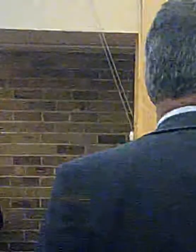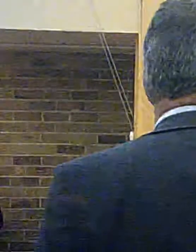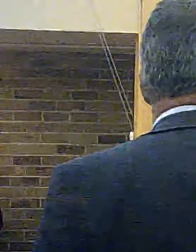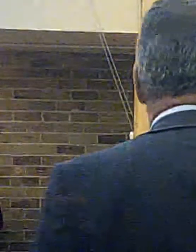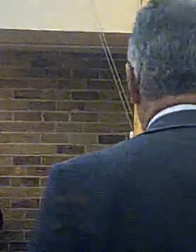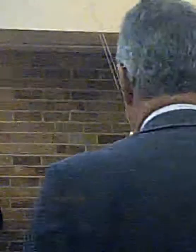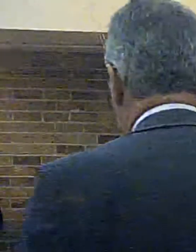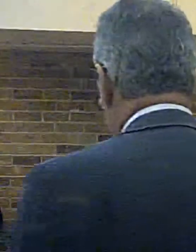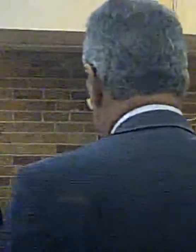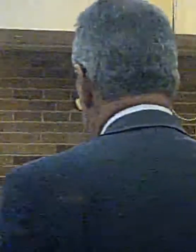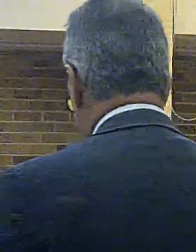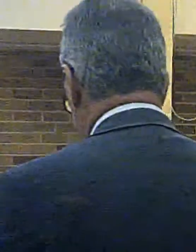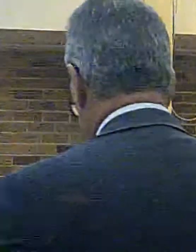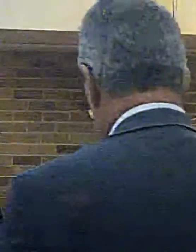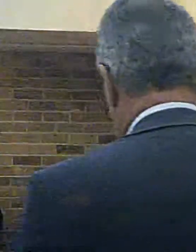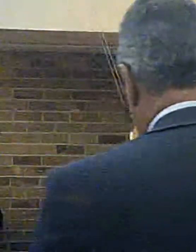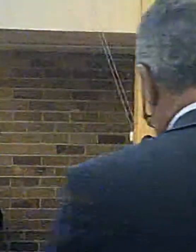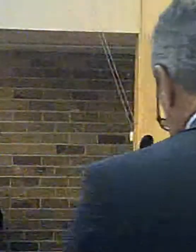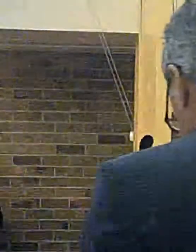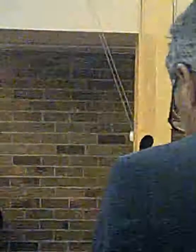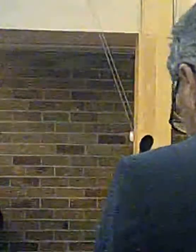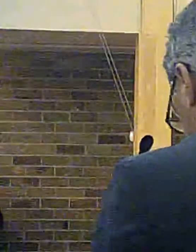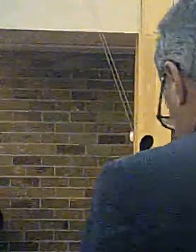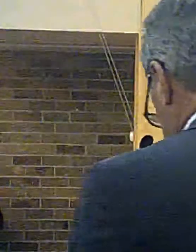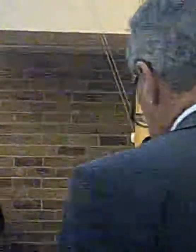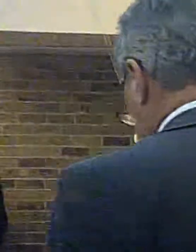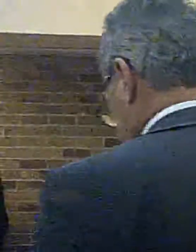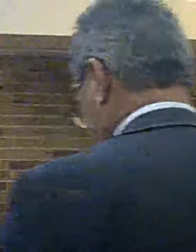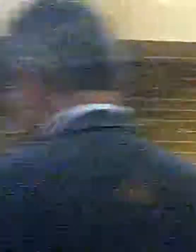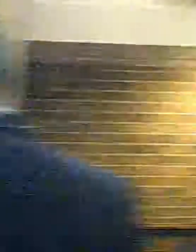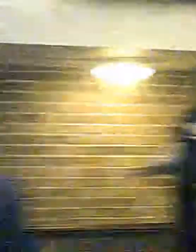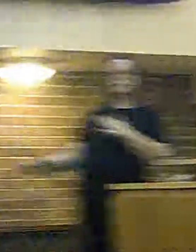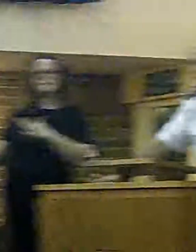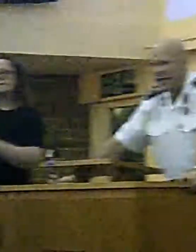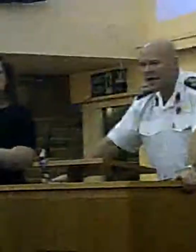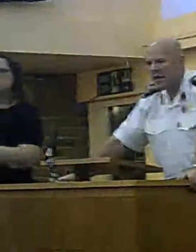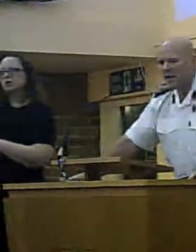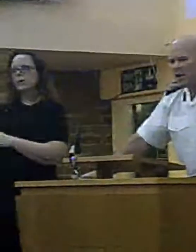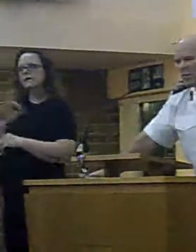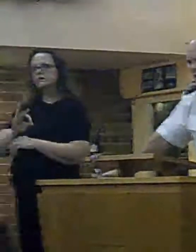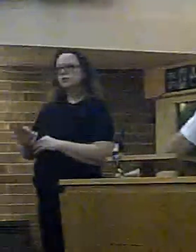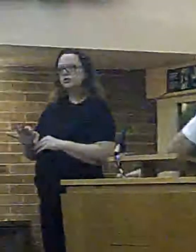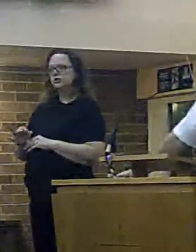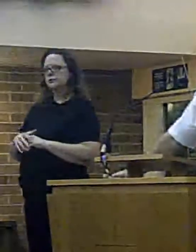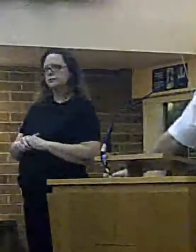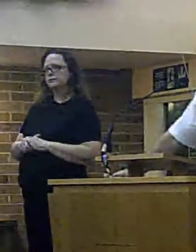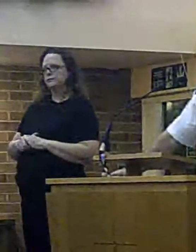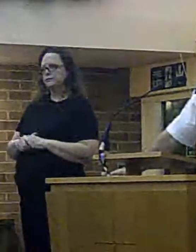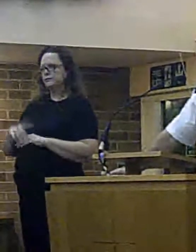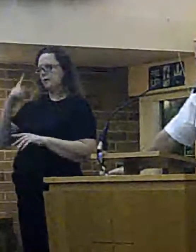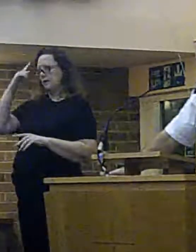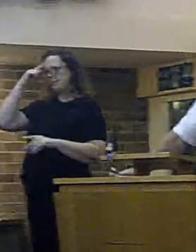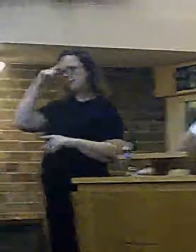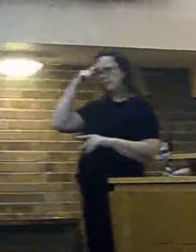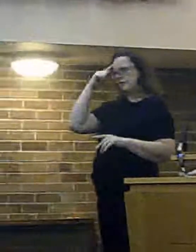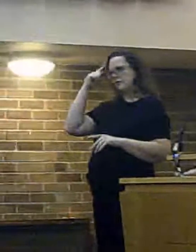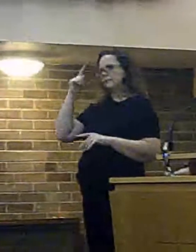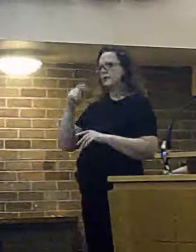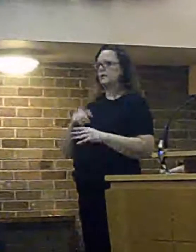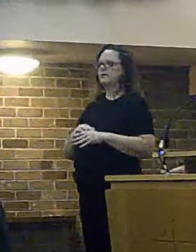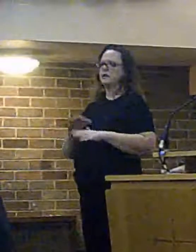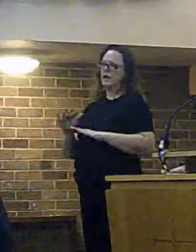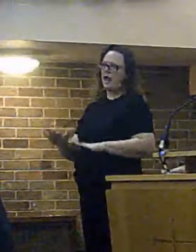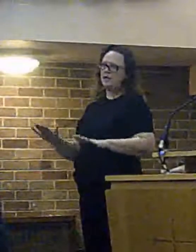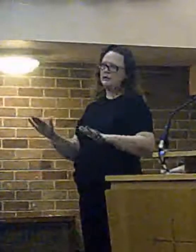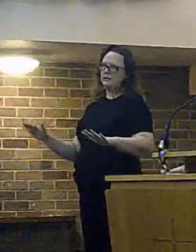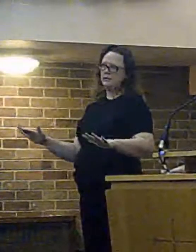the first response to the first question the uh we have considered the land and which is